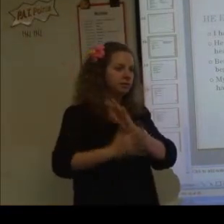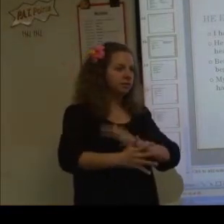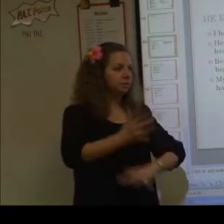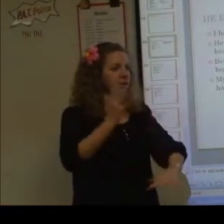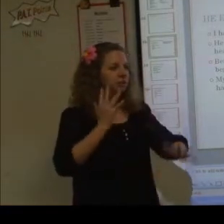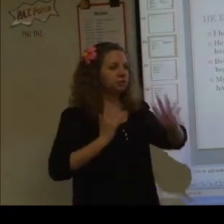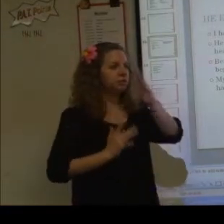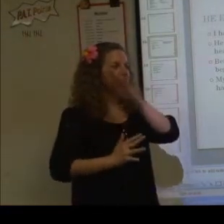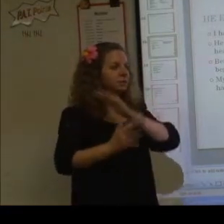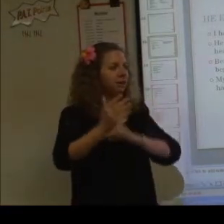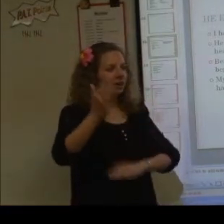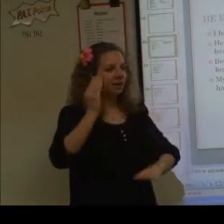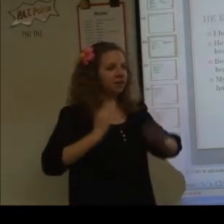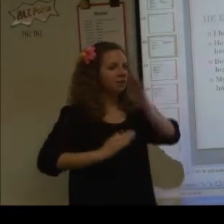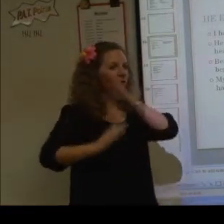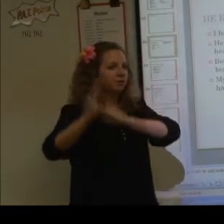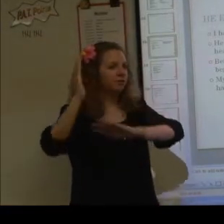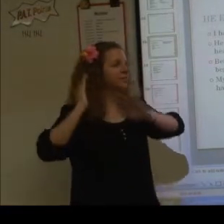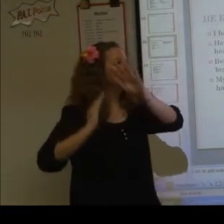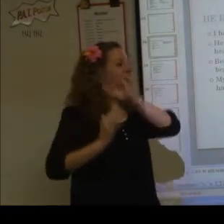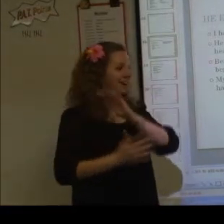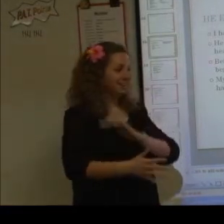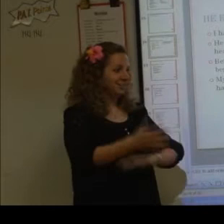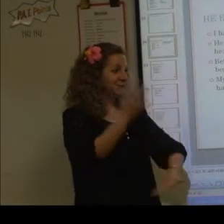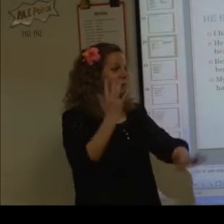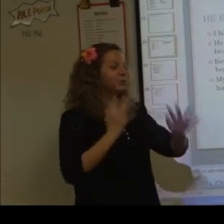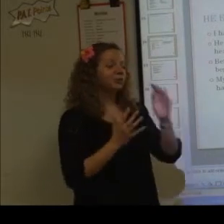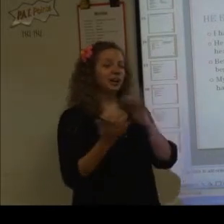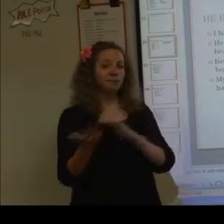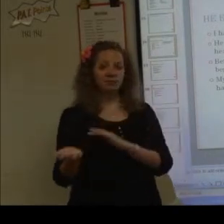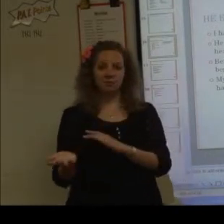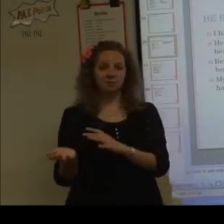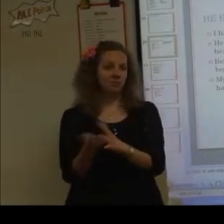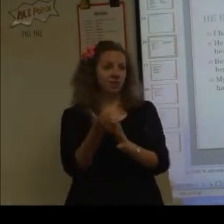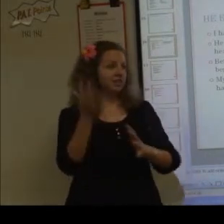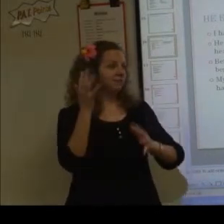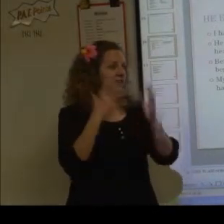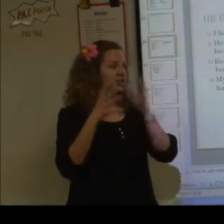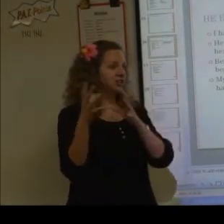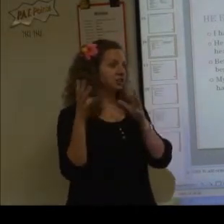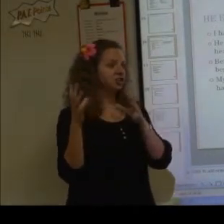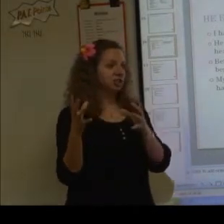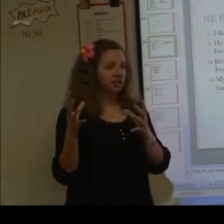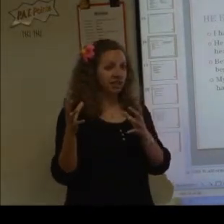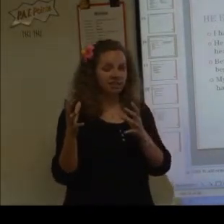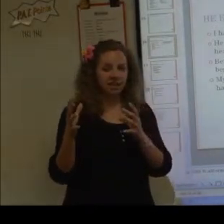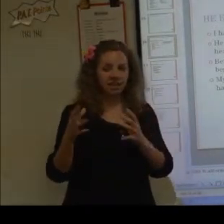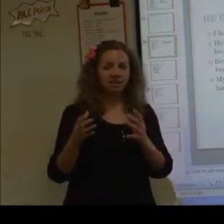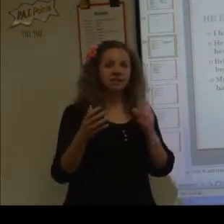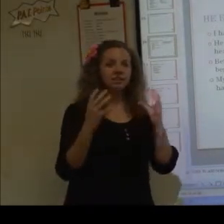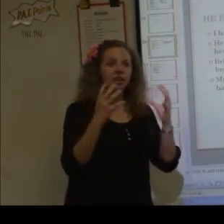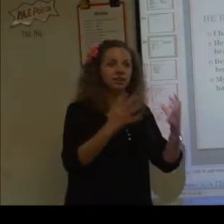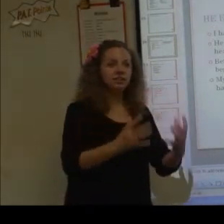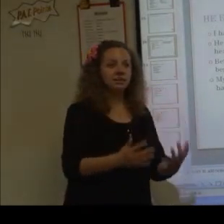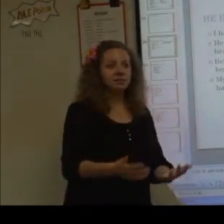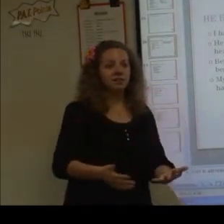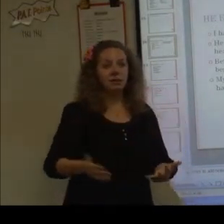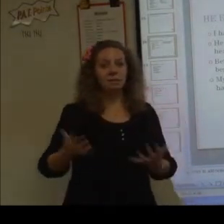backwards this way. You can do it this way. Yeah. So there's a couple different like variations just on that sign. The concept of it